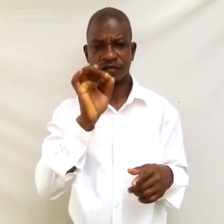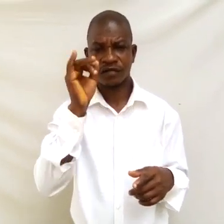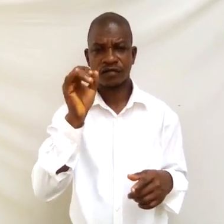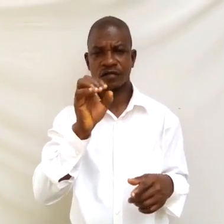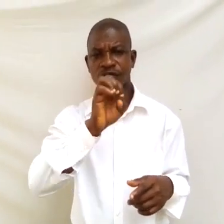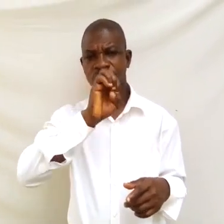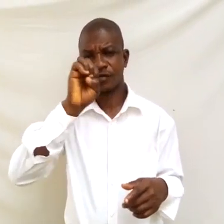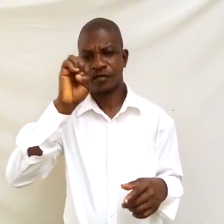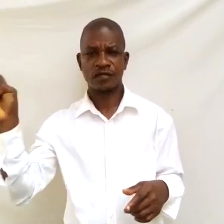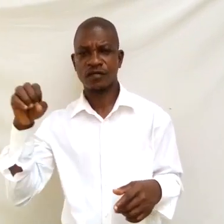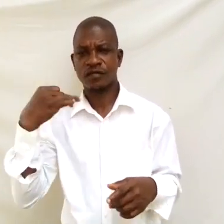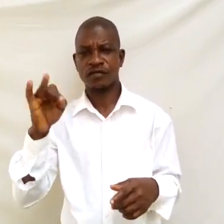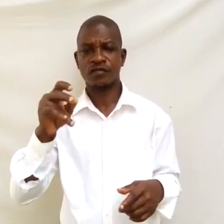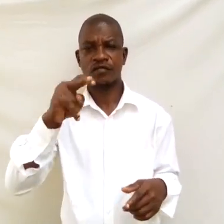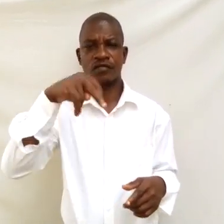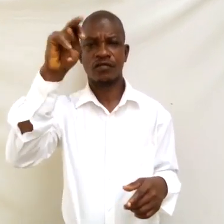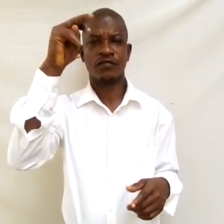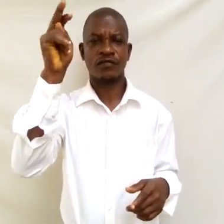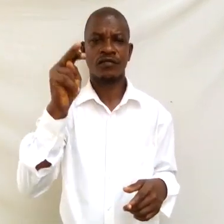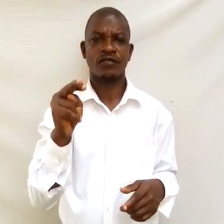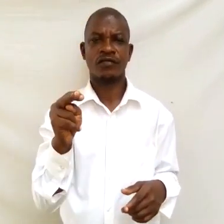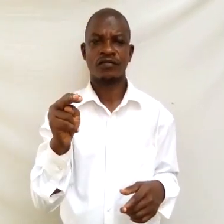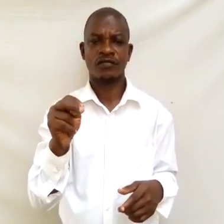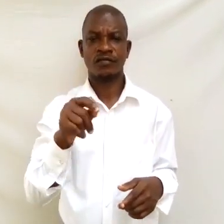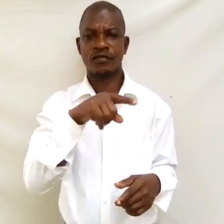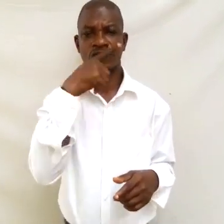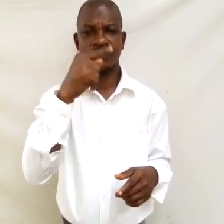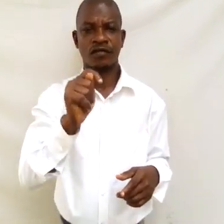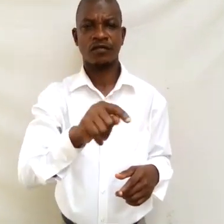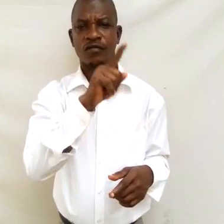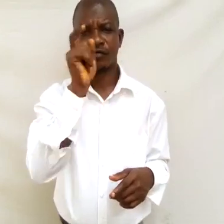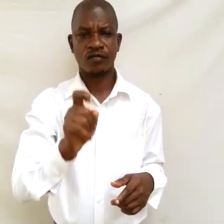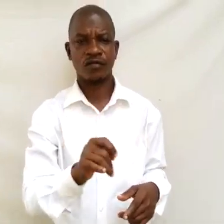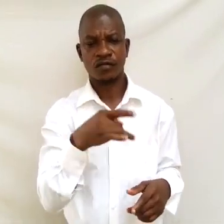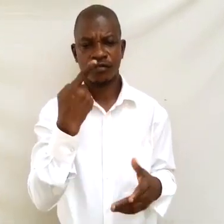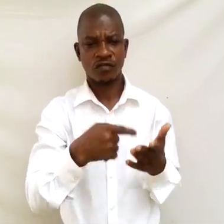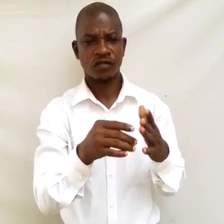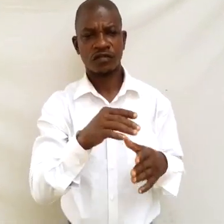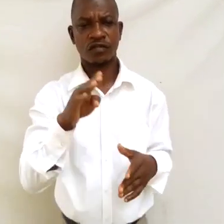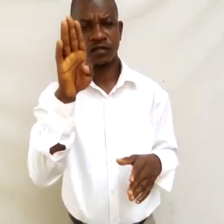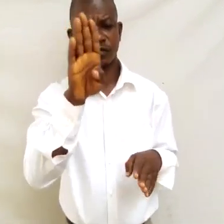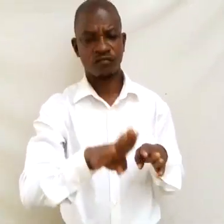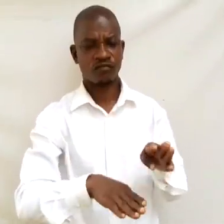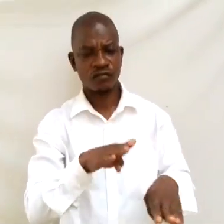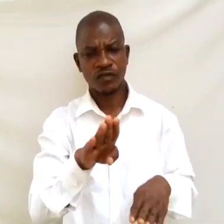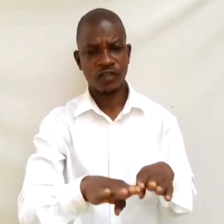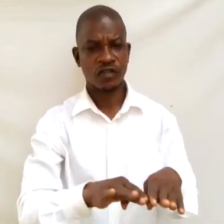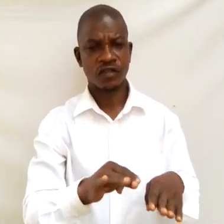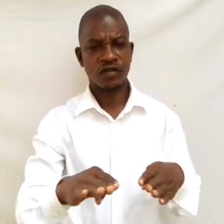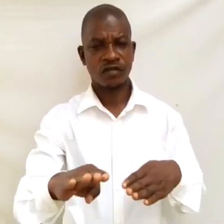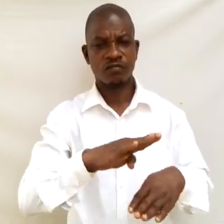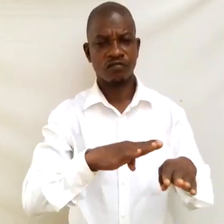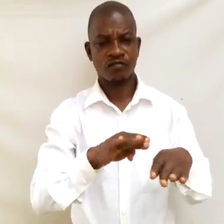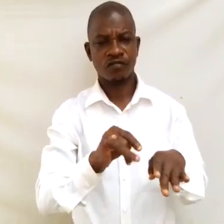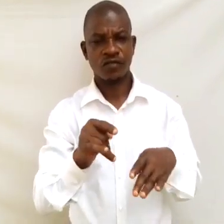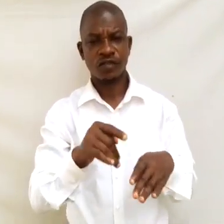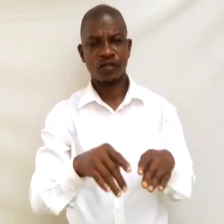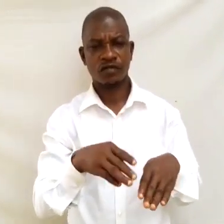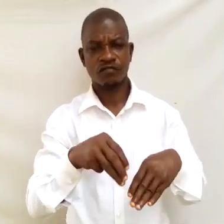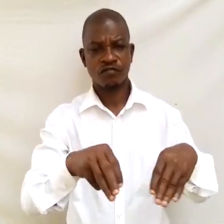east of north. So the question is, what is the bearing of Segun from Wale?